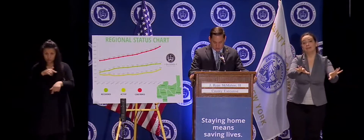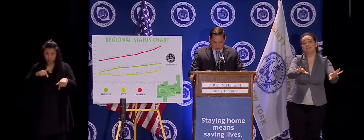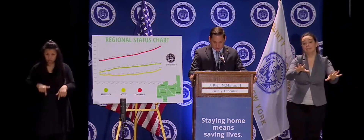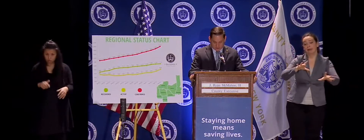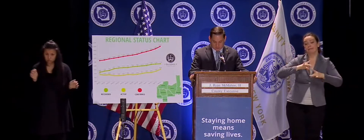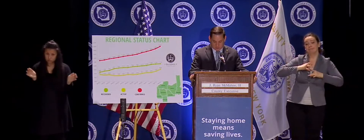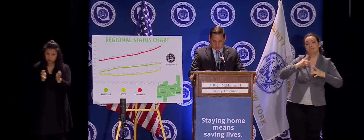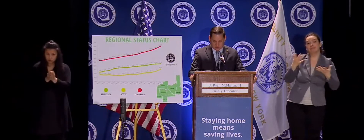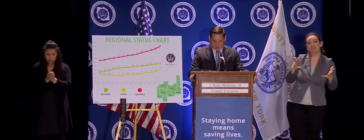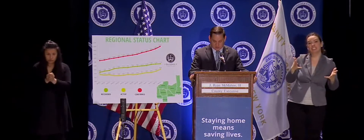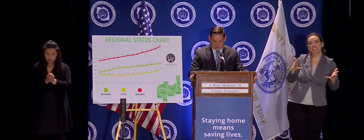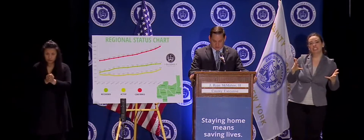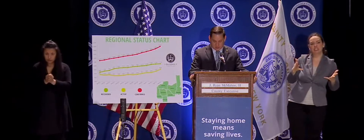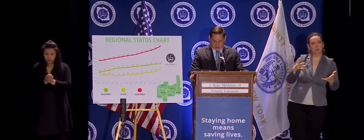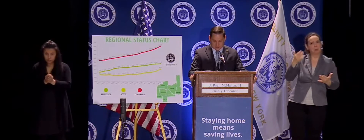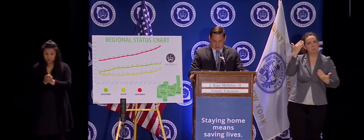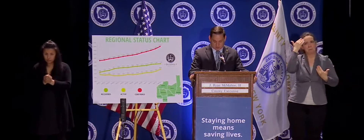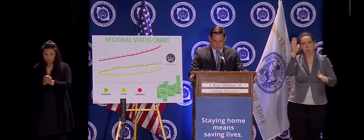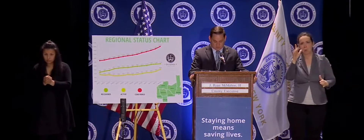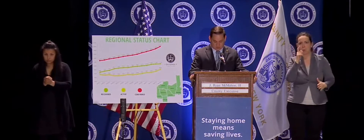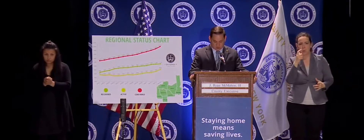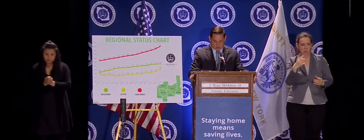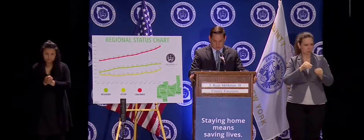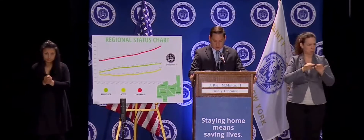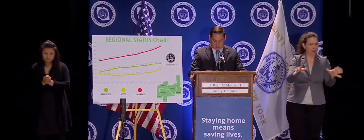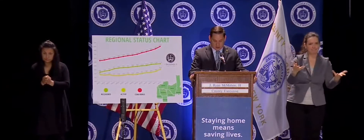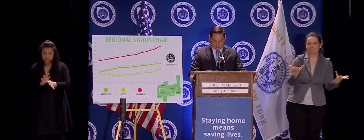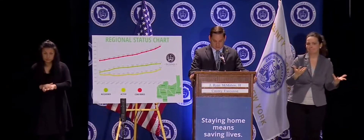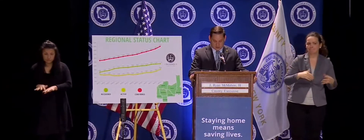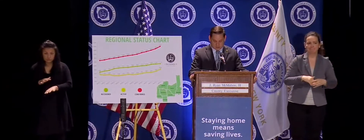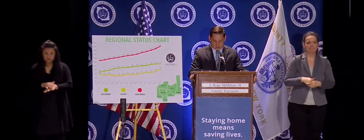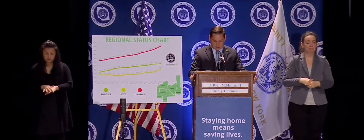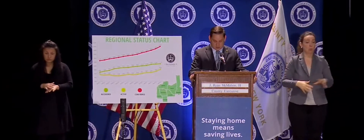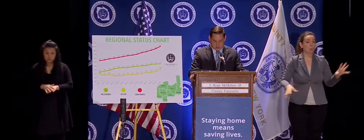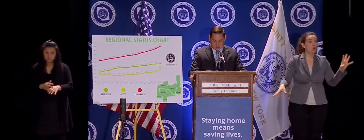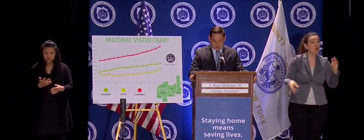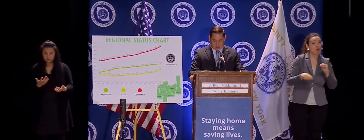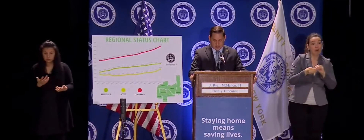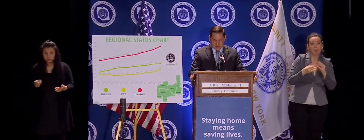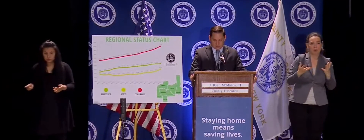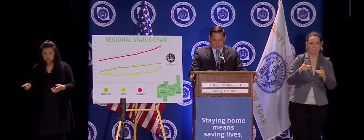now, almost 70% are related to contacts or affiliations out of our active cases.